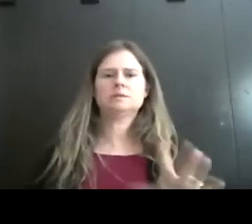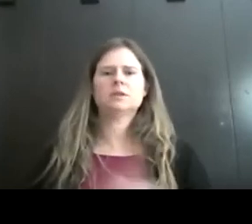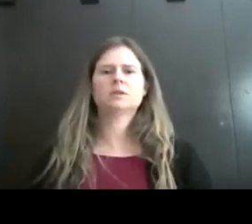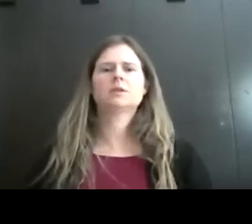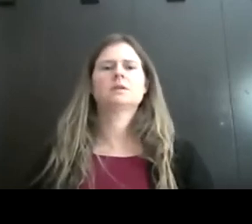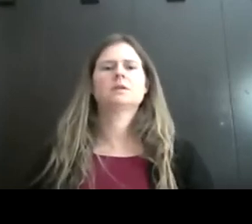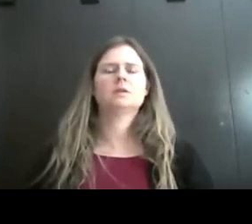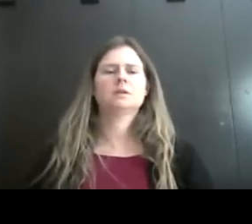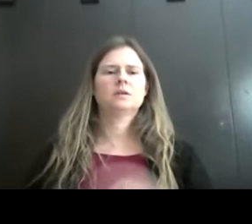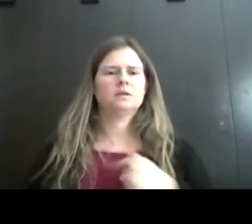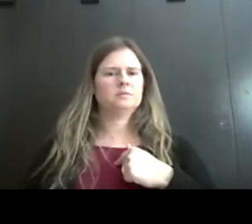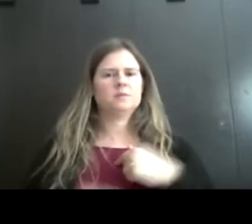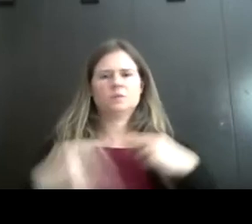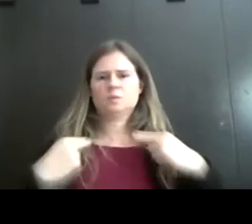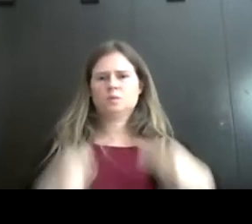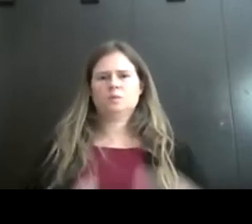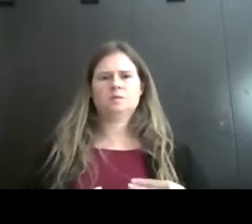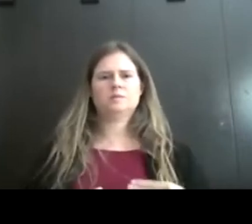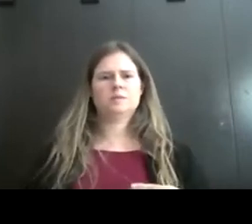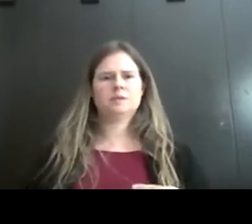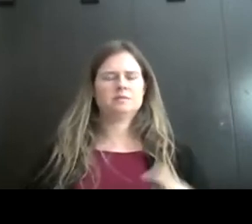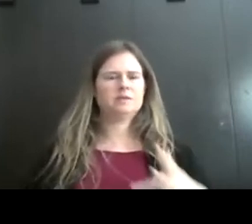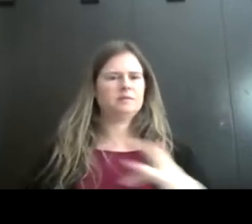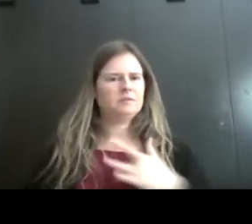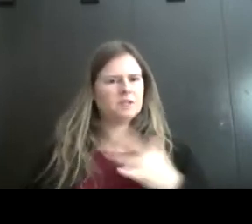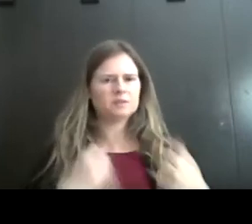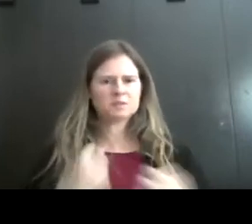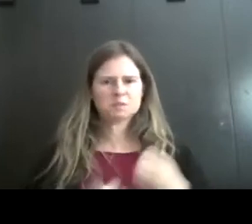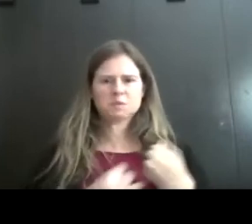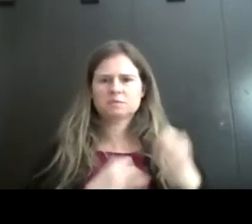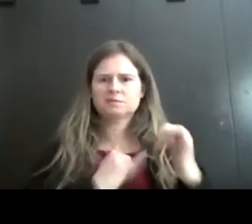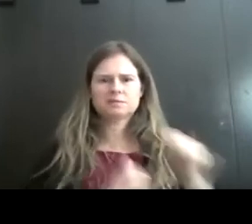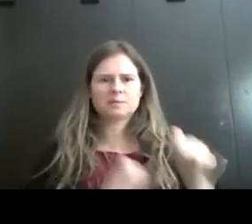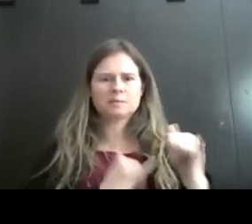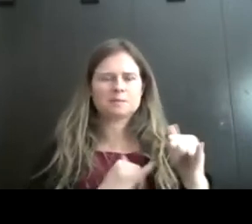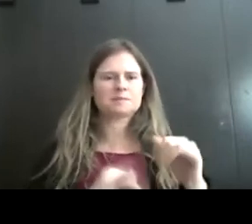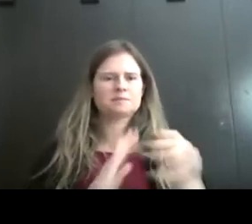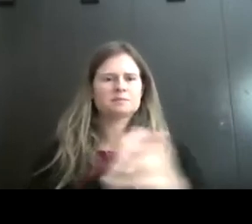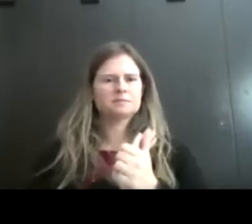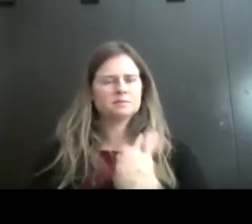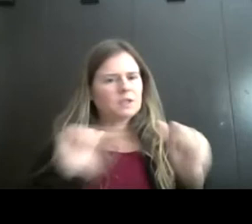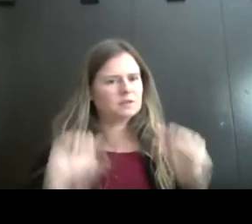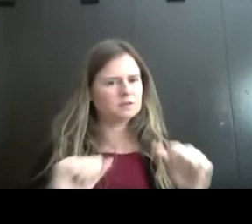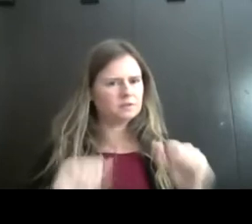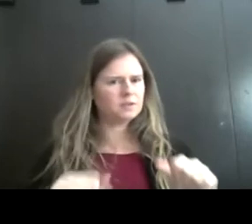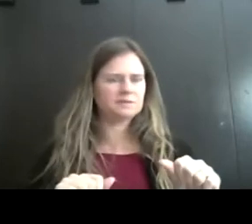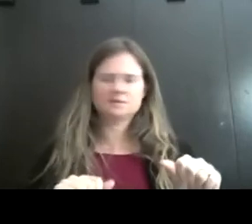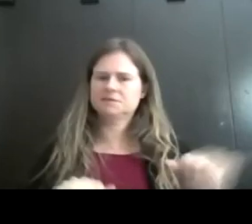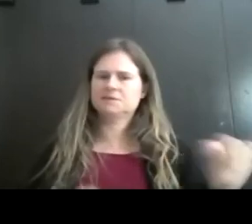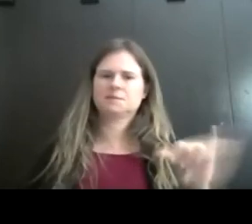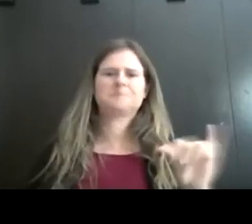I'm a human being. I have the same feelings and emotions and the same abilities as anyone